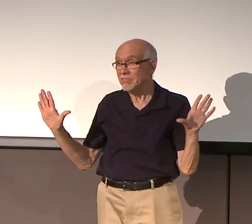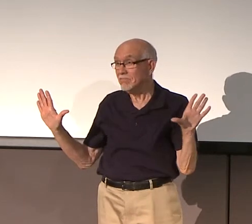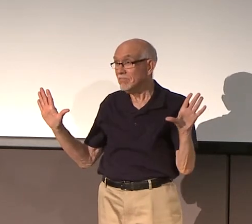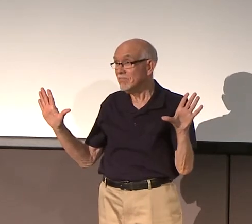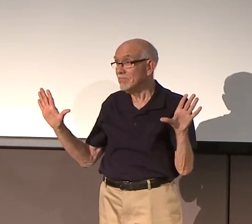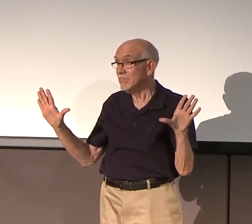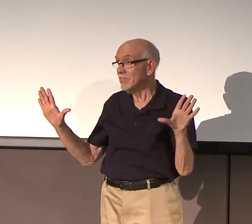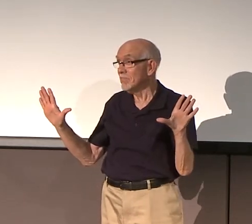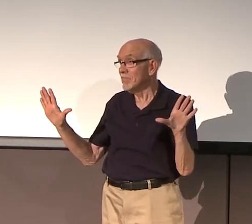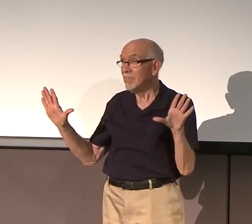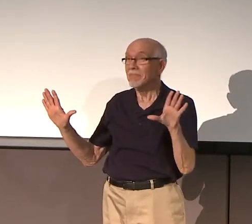Okay?